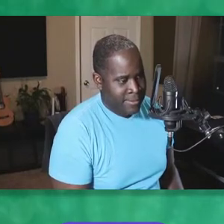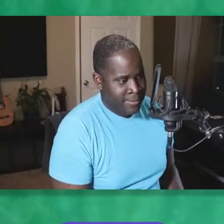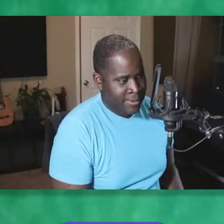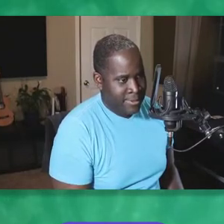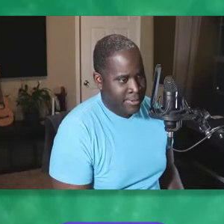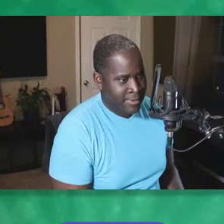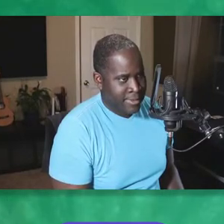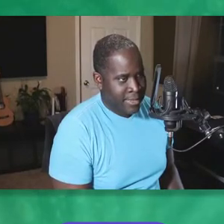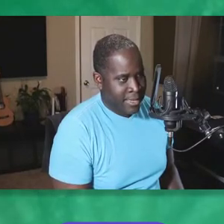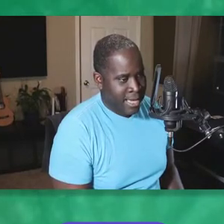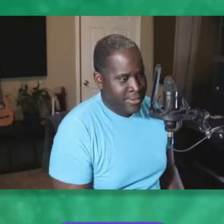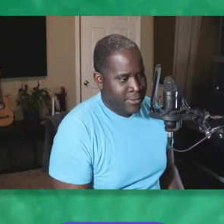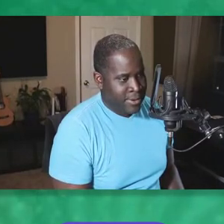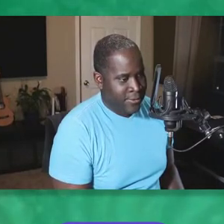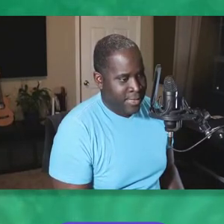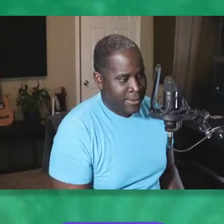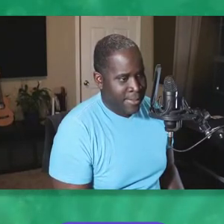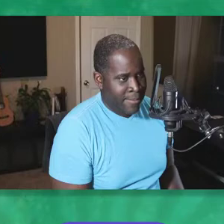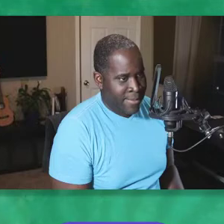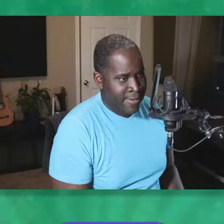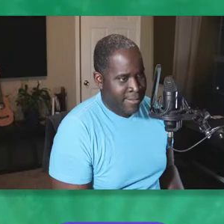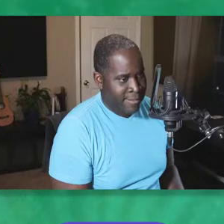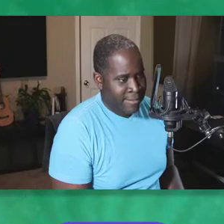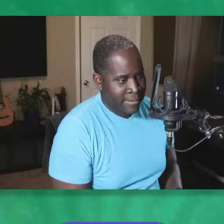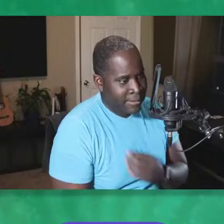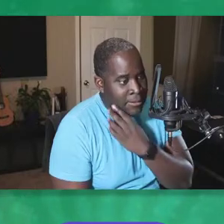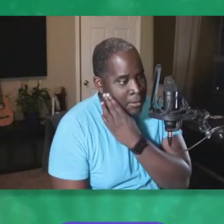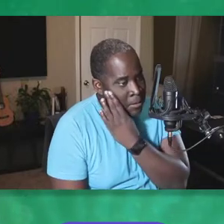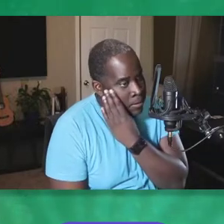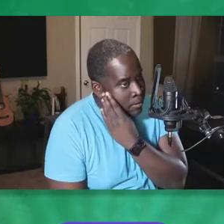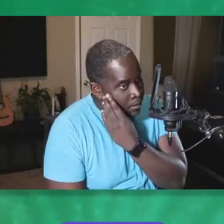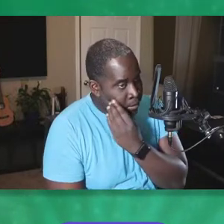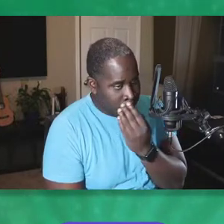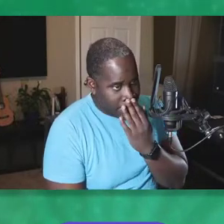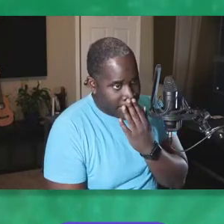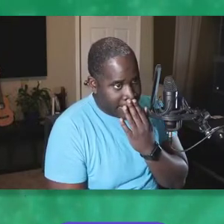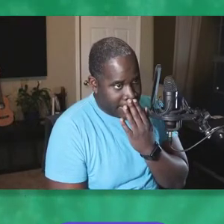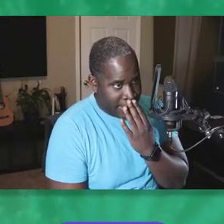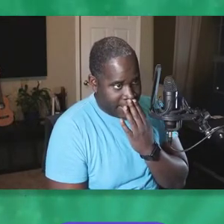that? I don't understand that sentence.